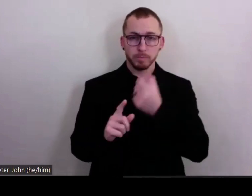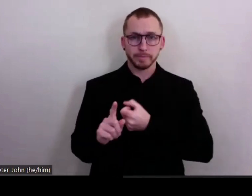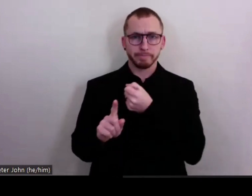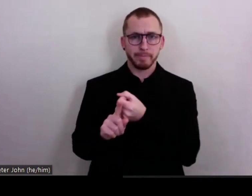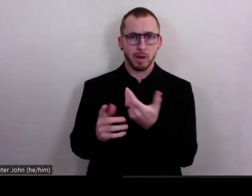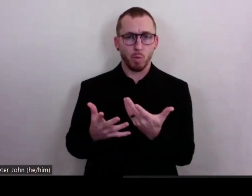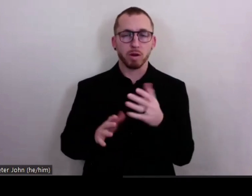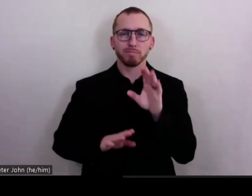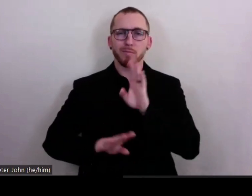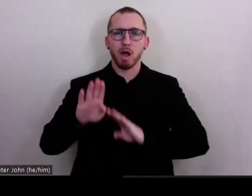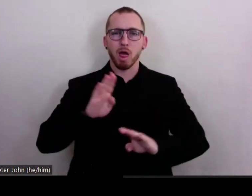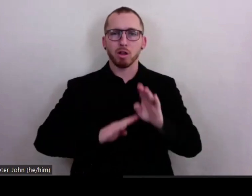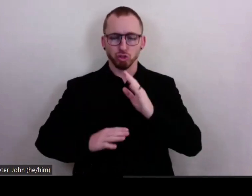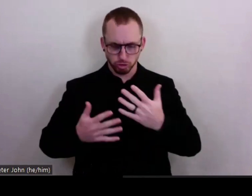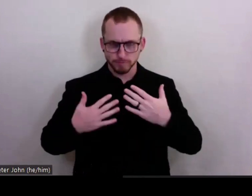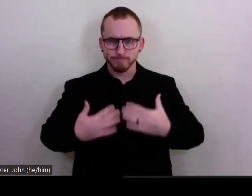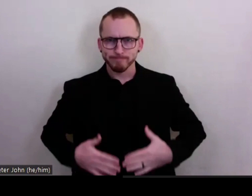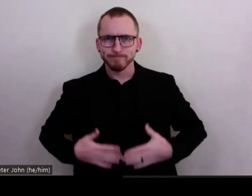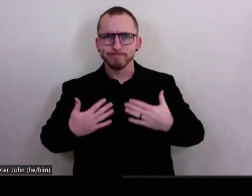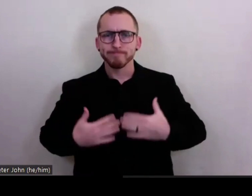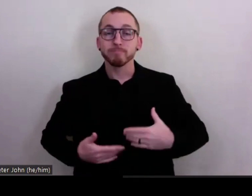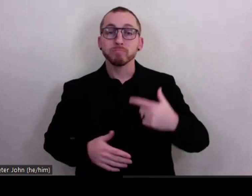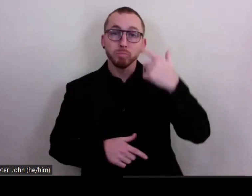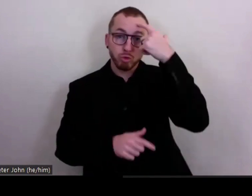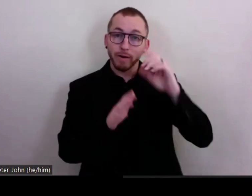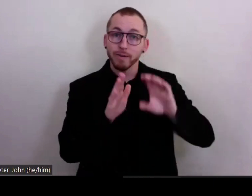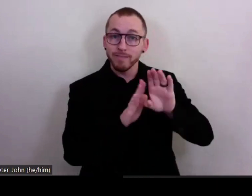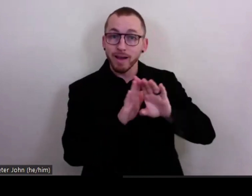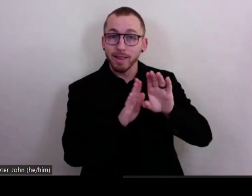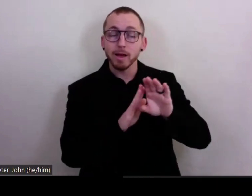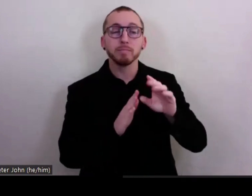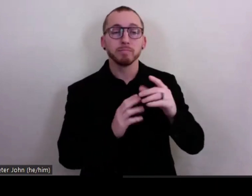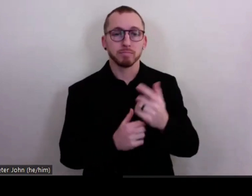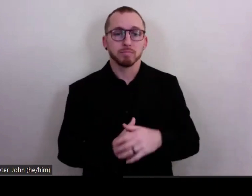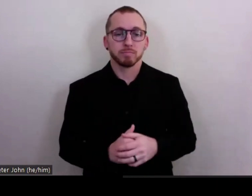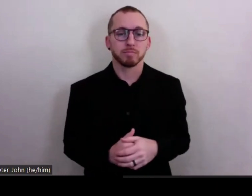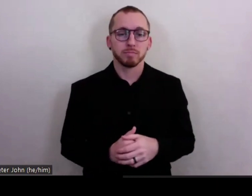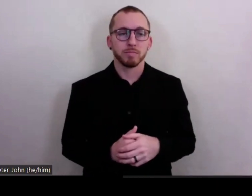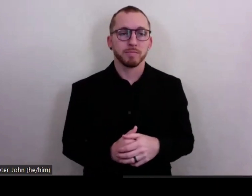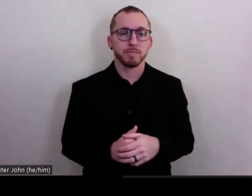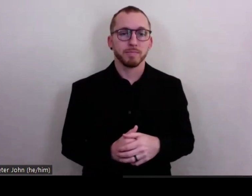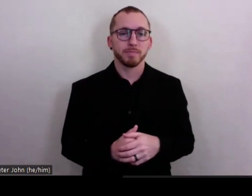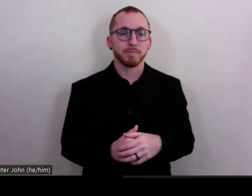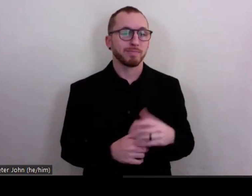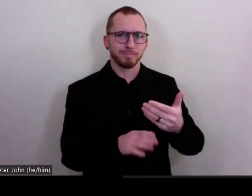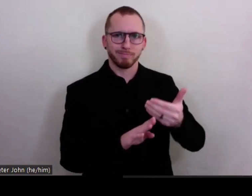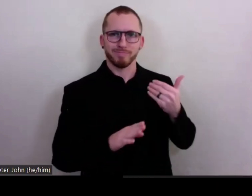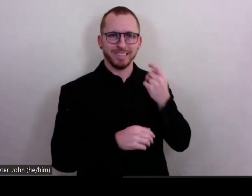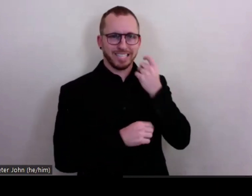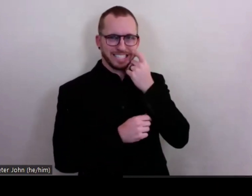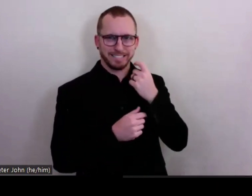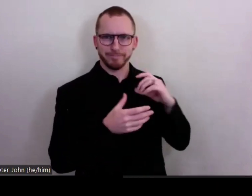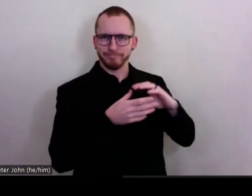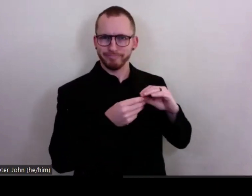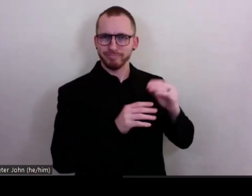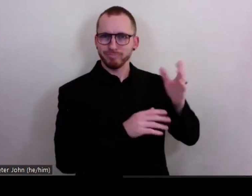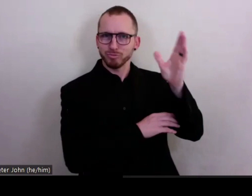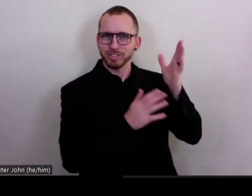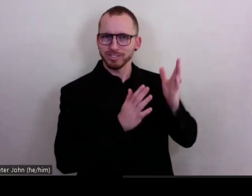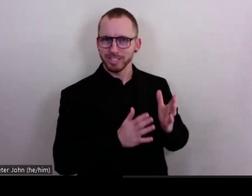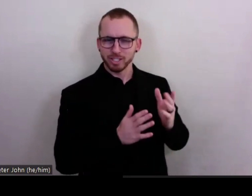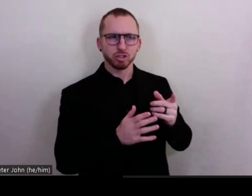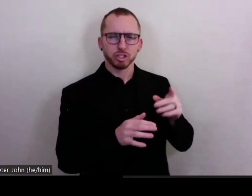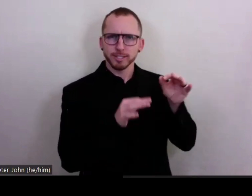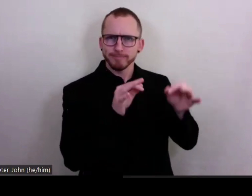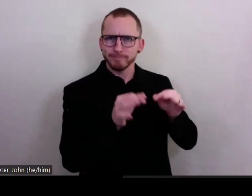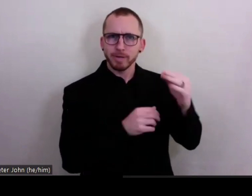lovely job of talking about how the brain develops. And so I'd just like to add to some of that for you. So we know that